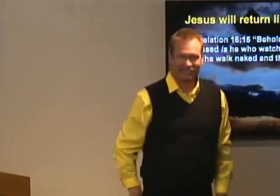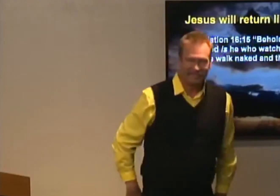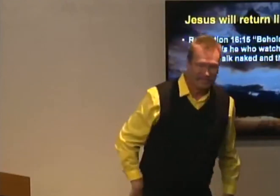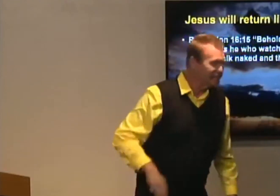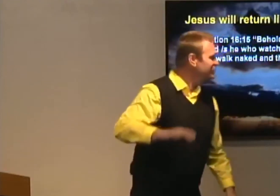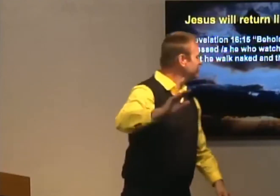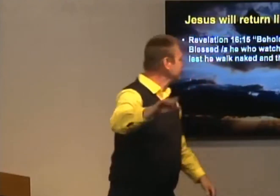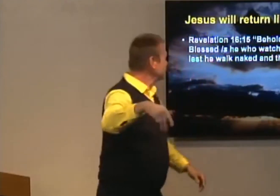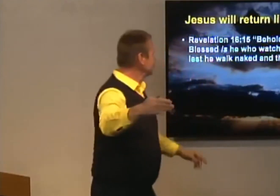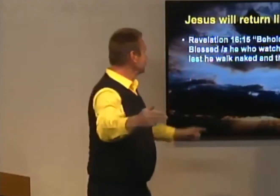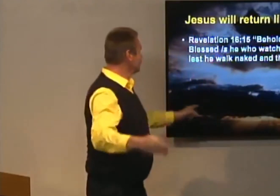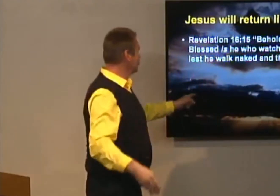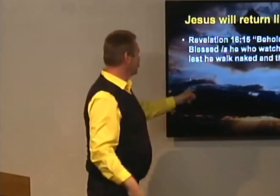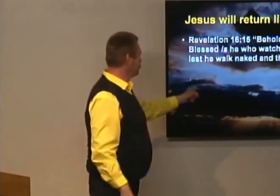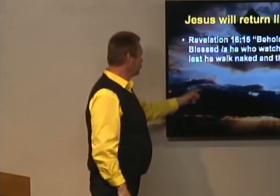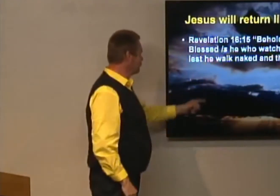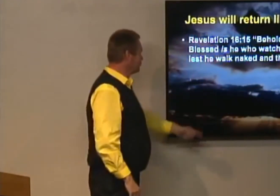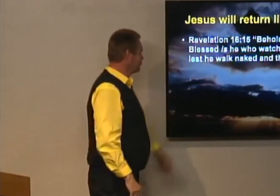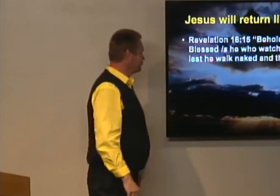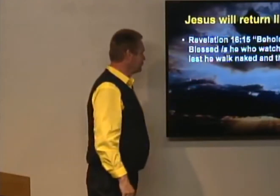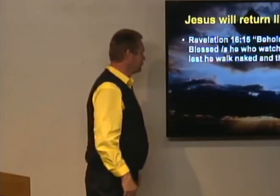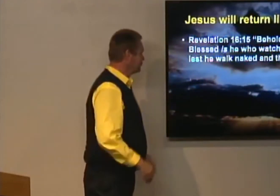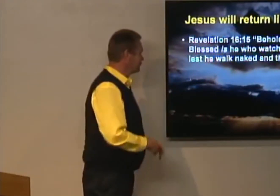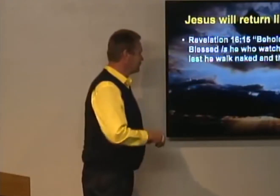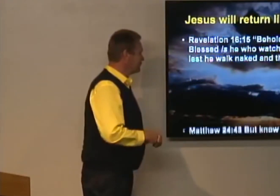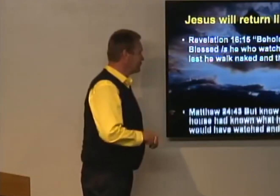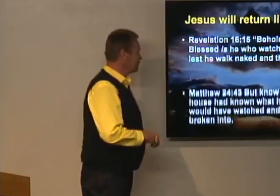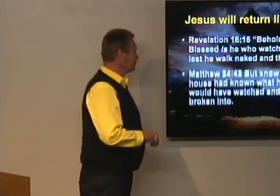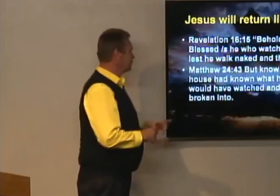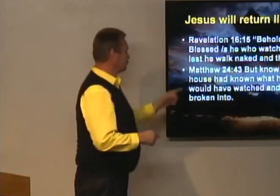to keep ourselves pure for him when we first face him.